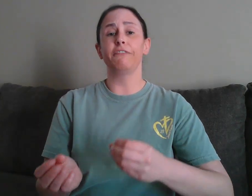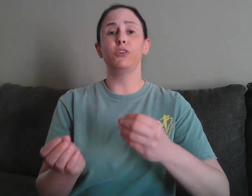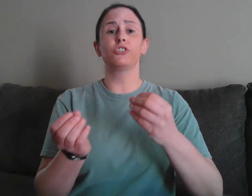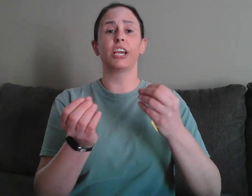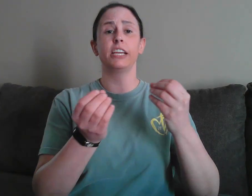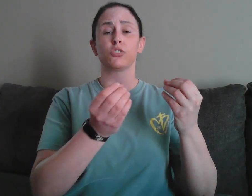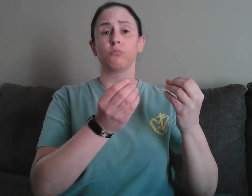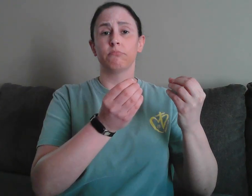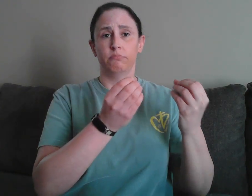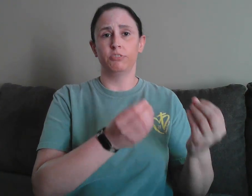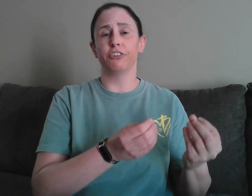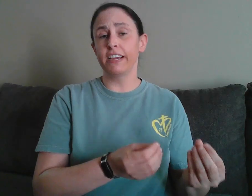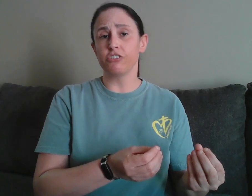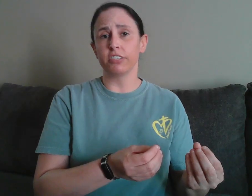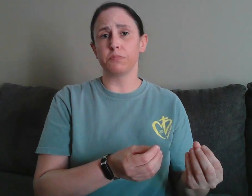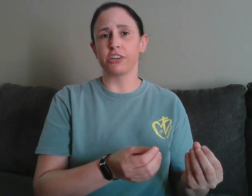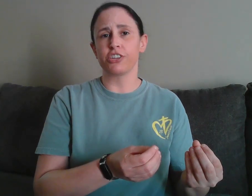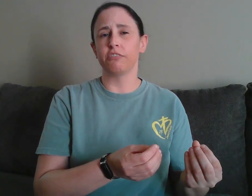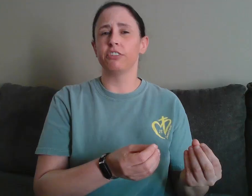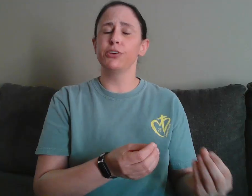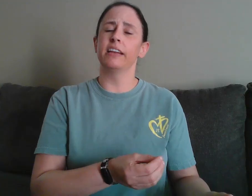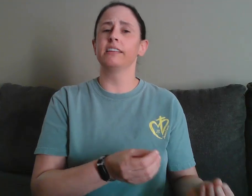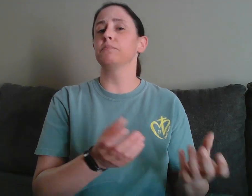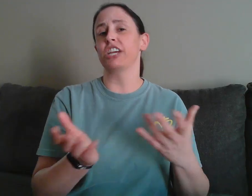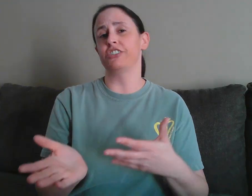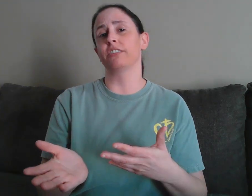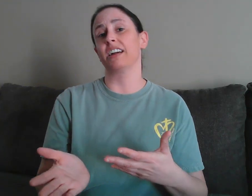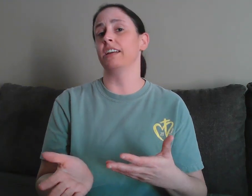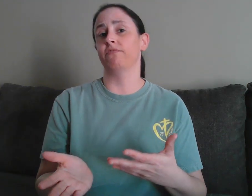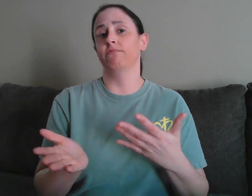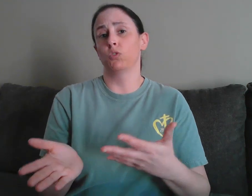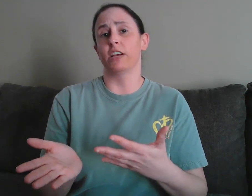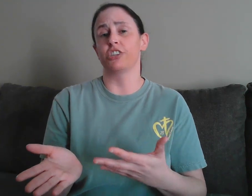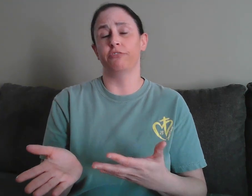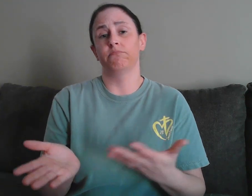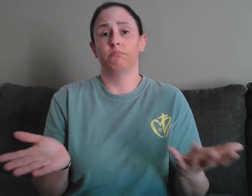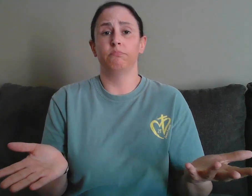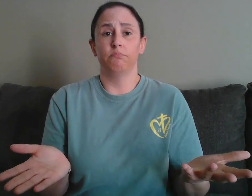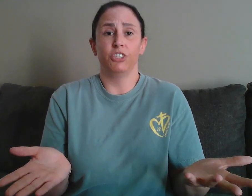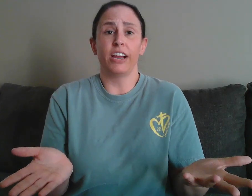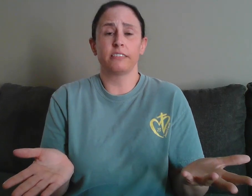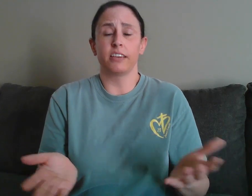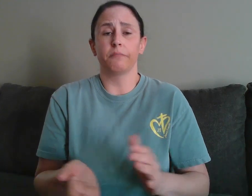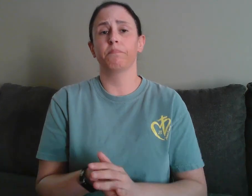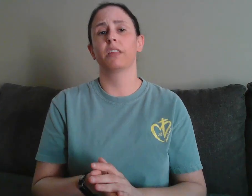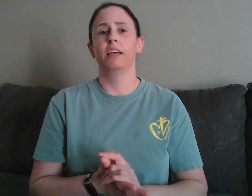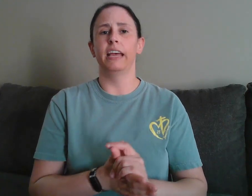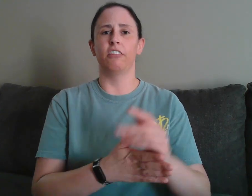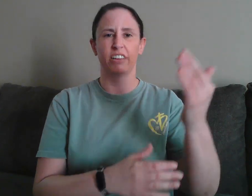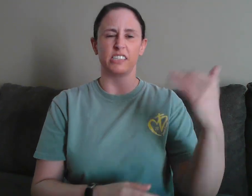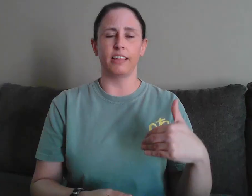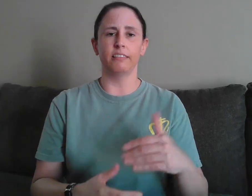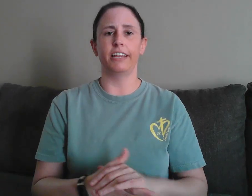you change your facial expression, you could end up changing the kind of question you're asking, and I'll get to that later